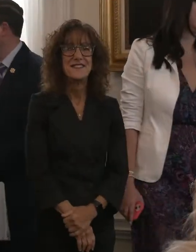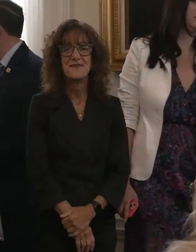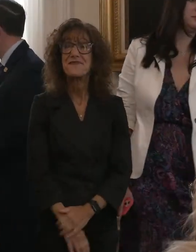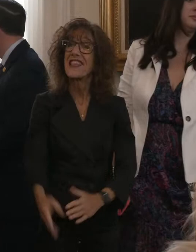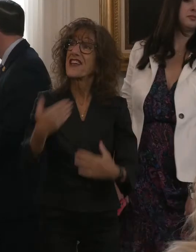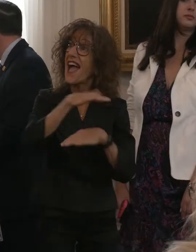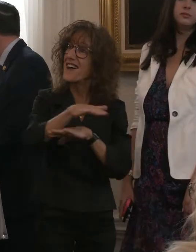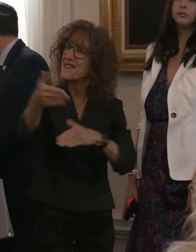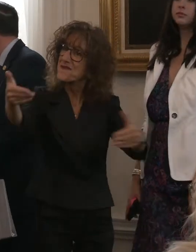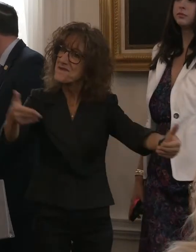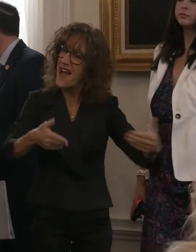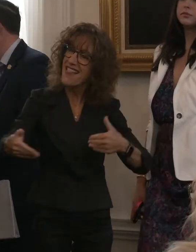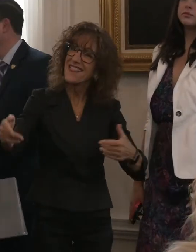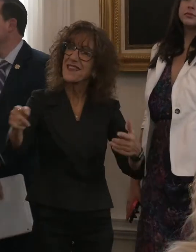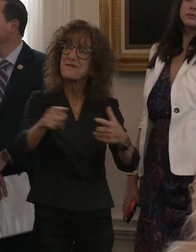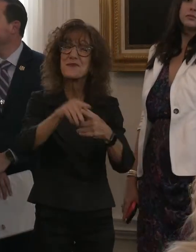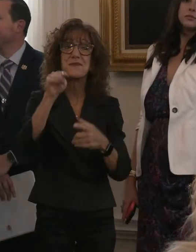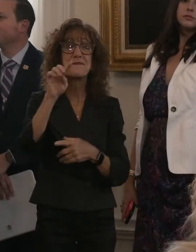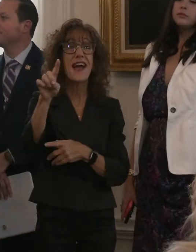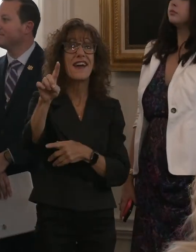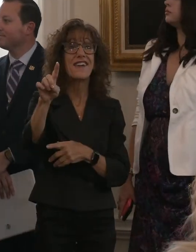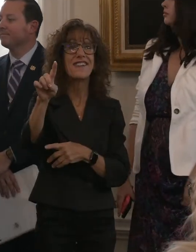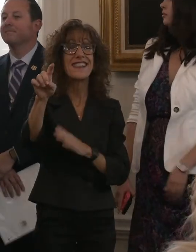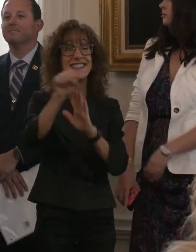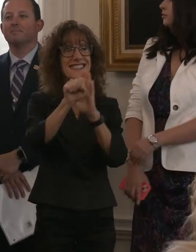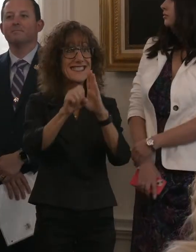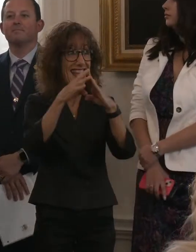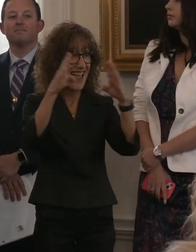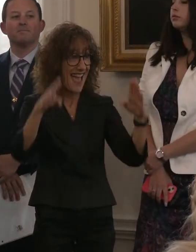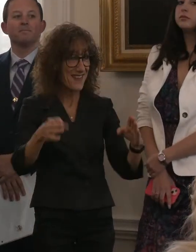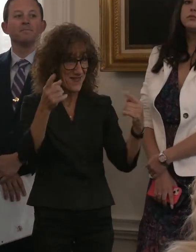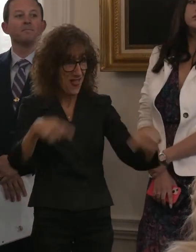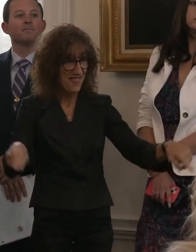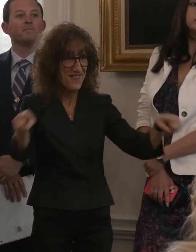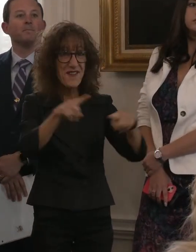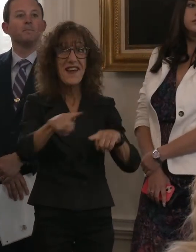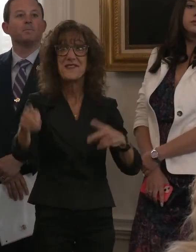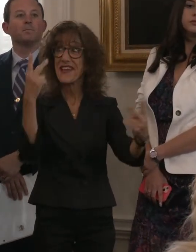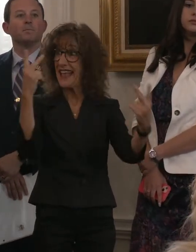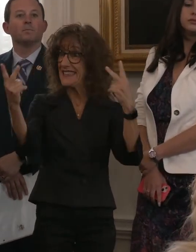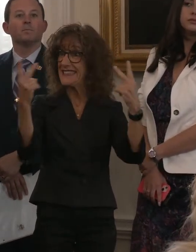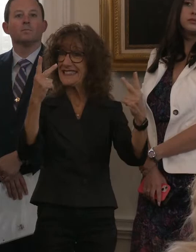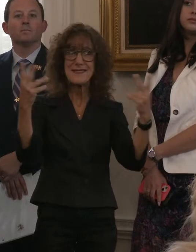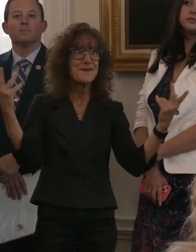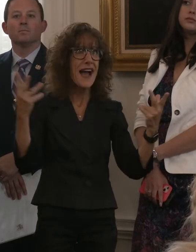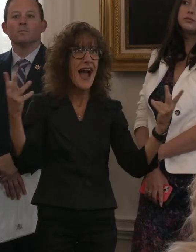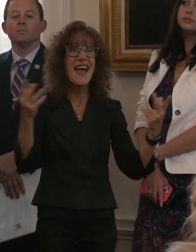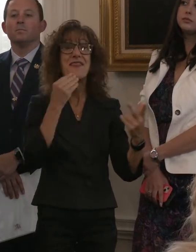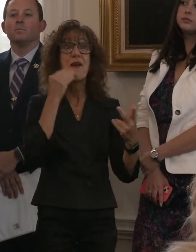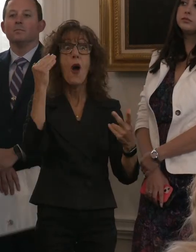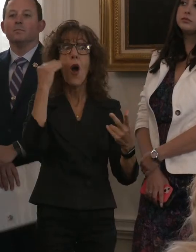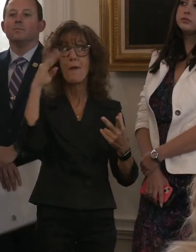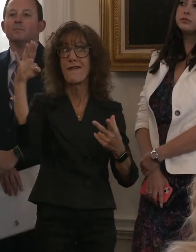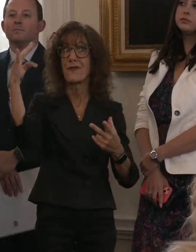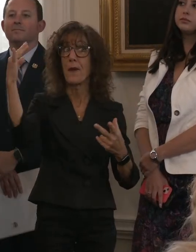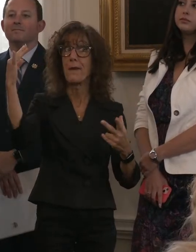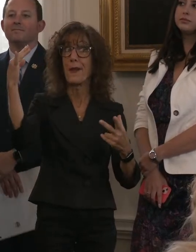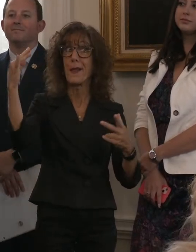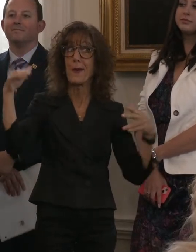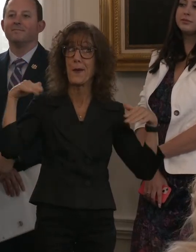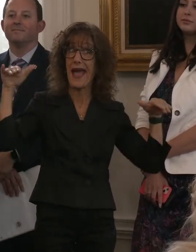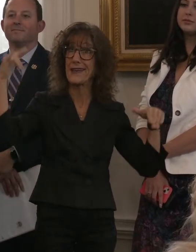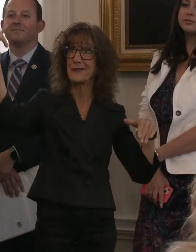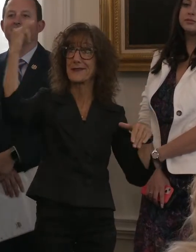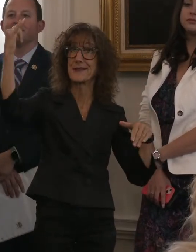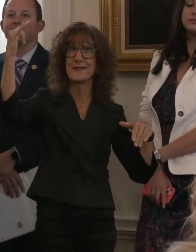Good afternoon, and welcome to the Maryland State House, everybody, and also, as you all see, the home of the Blue Angels practicing